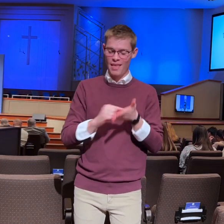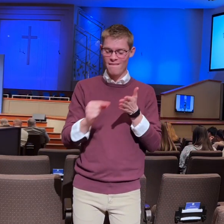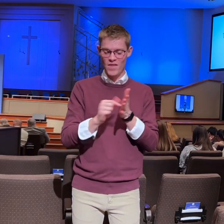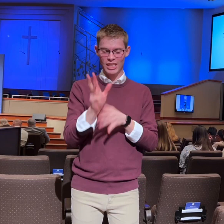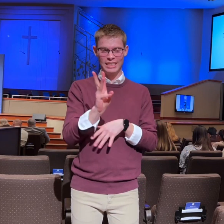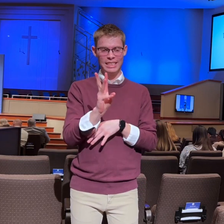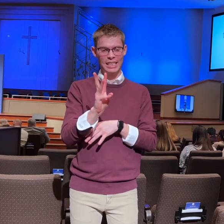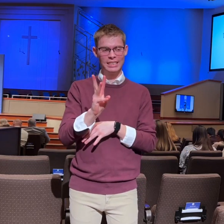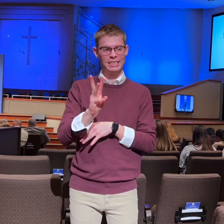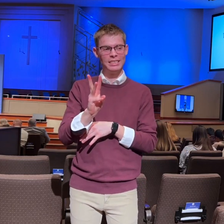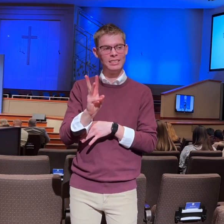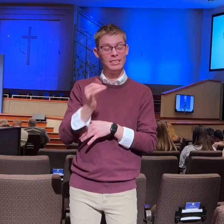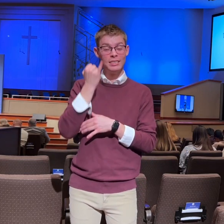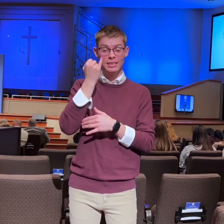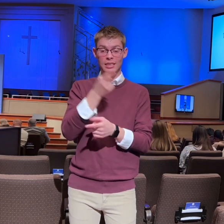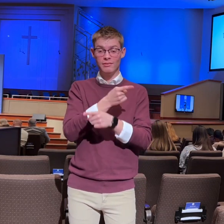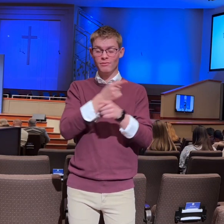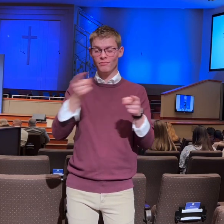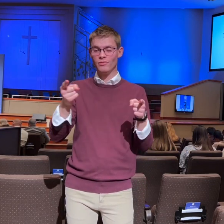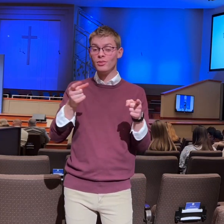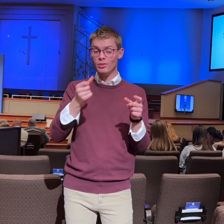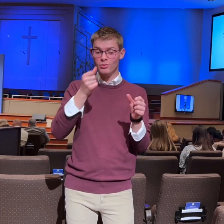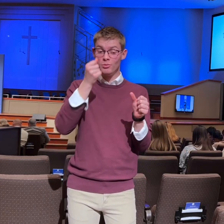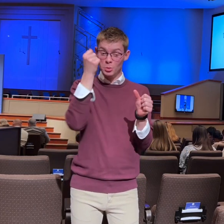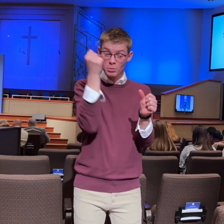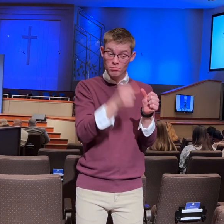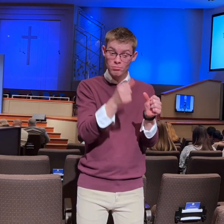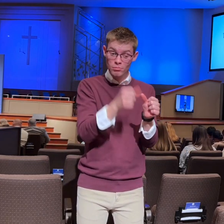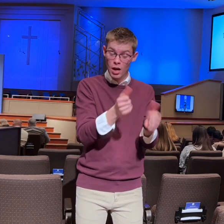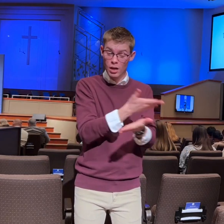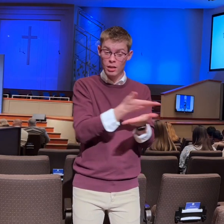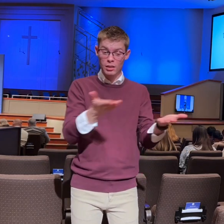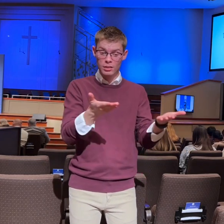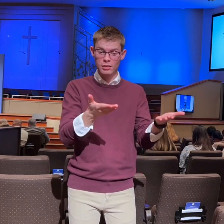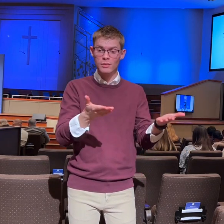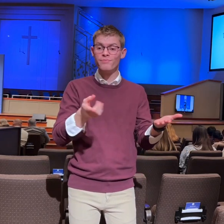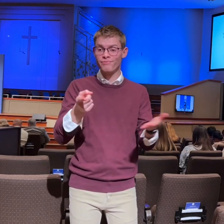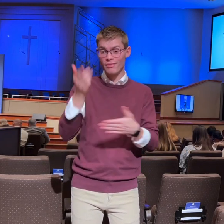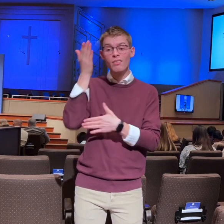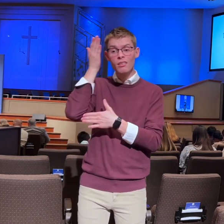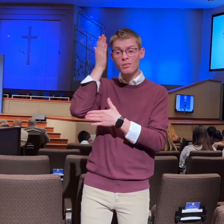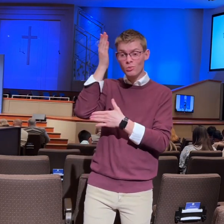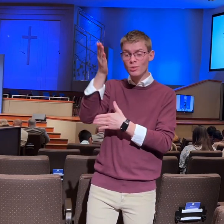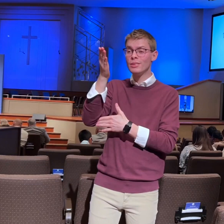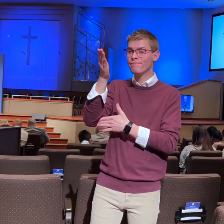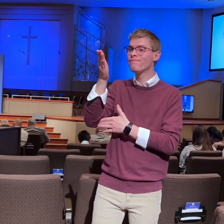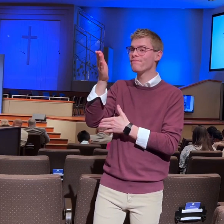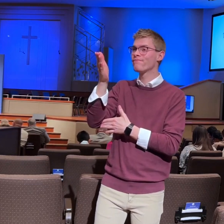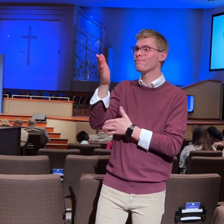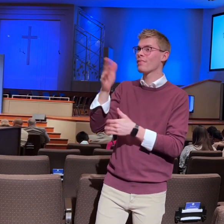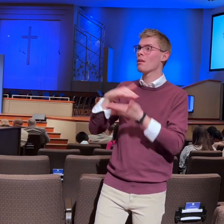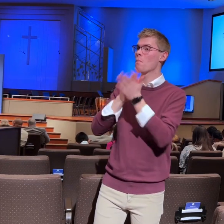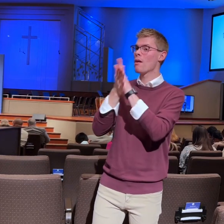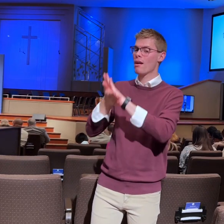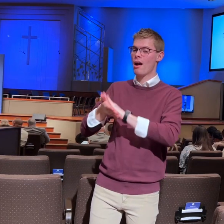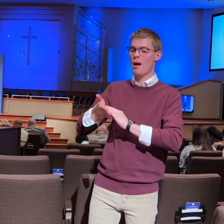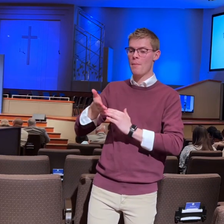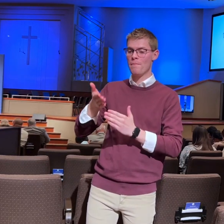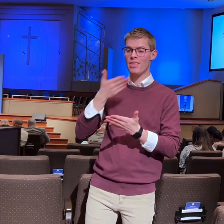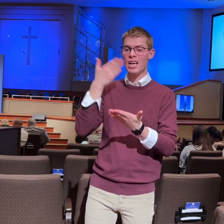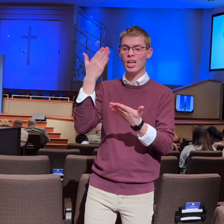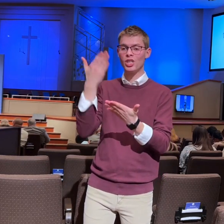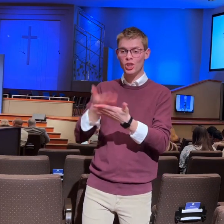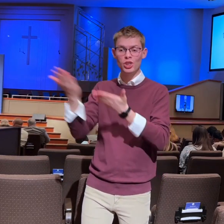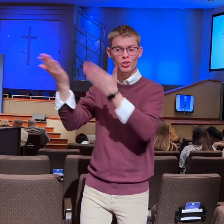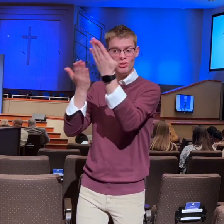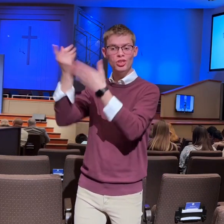If thou put the brethren in remembrance of these things, thou shalt be a good minister of Jesus Christ, nourish up in the words of faith and